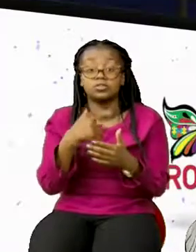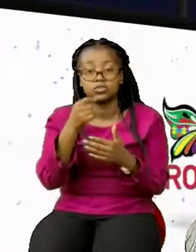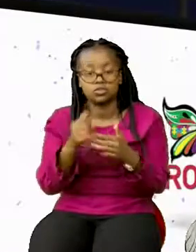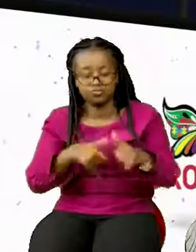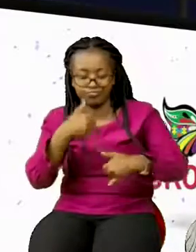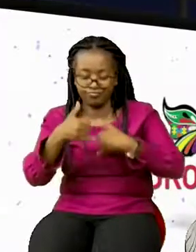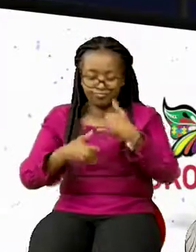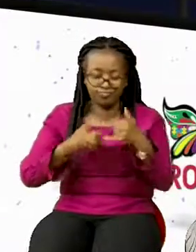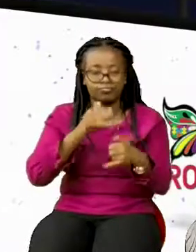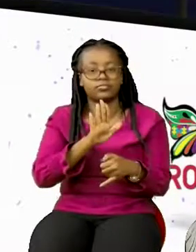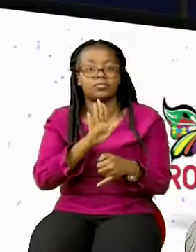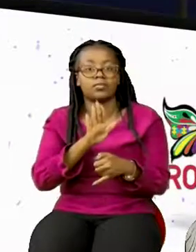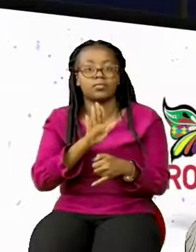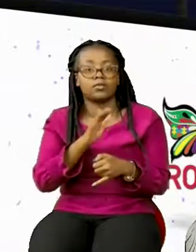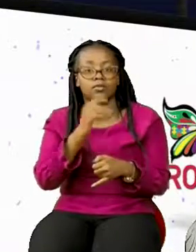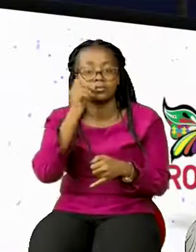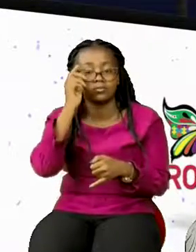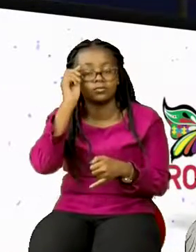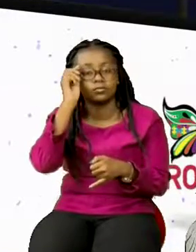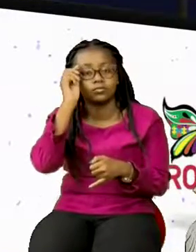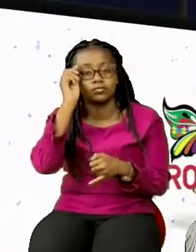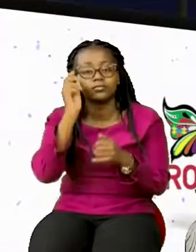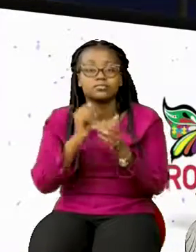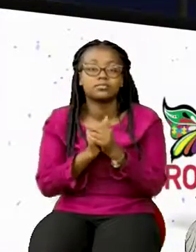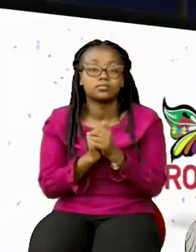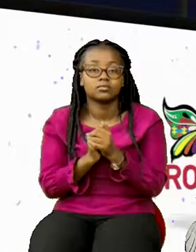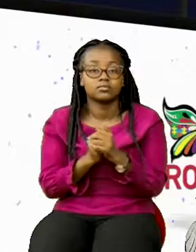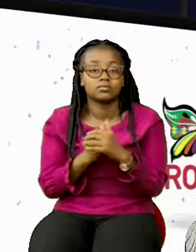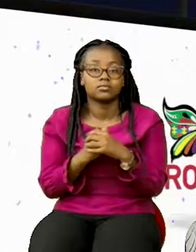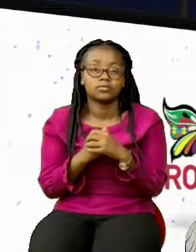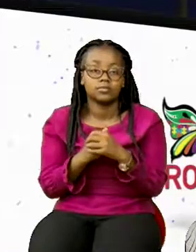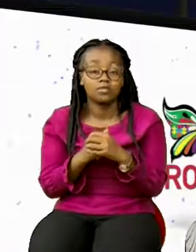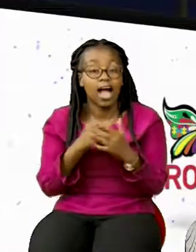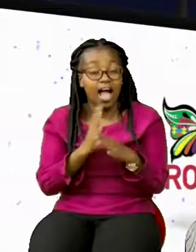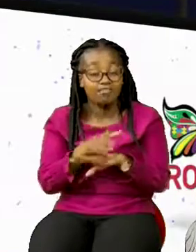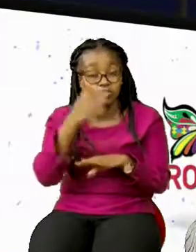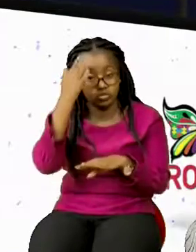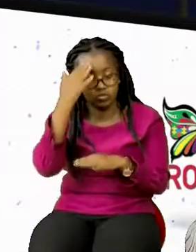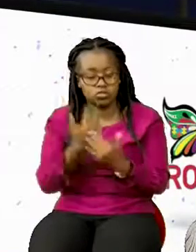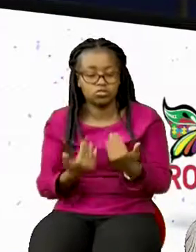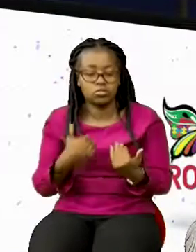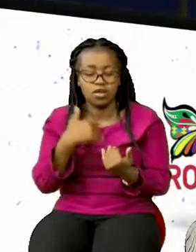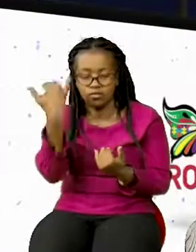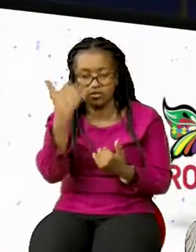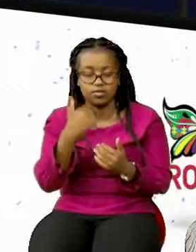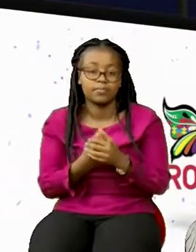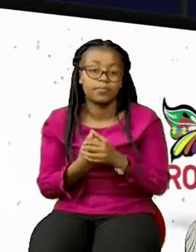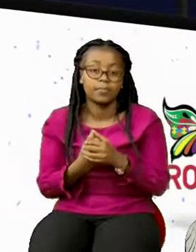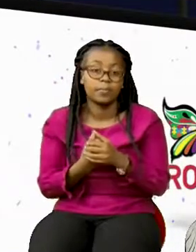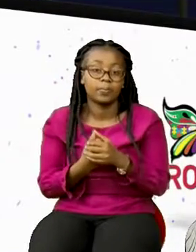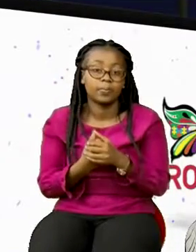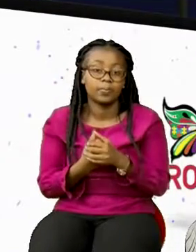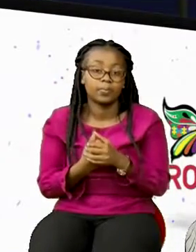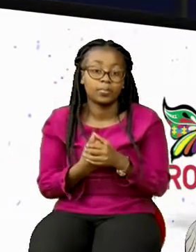when we were talking about diagnosis and what to do after you discover that your child is autistic.